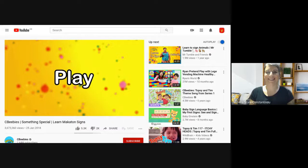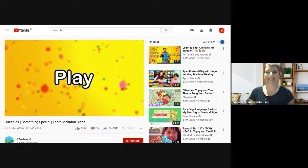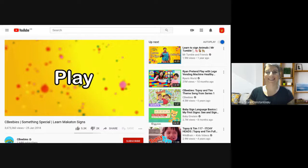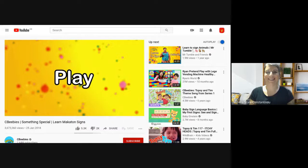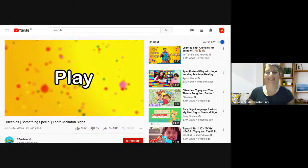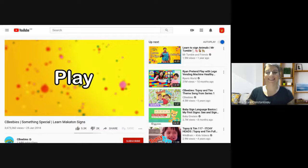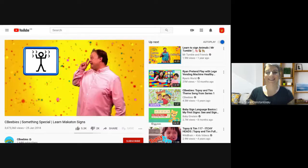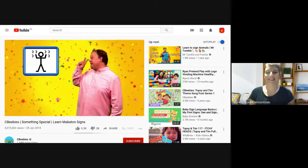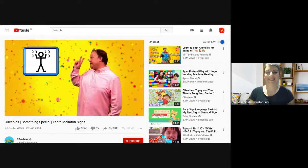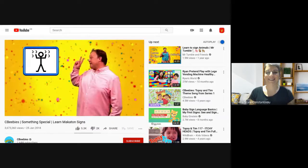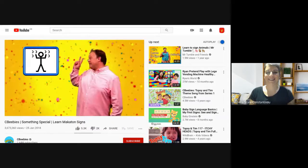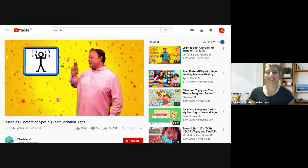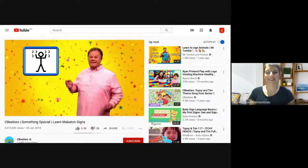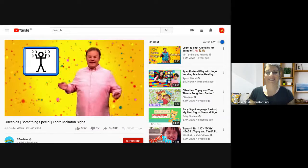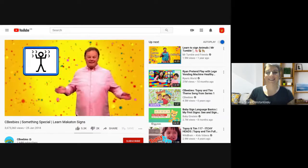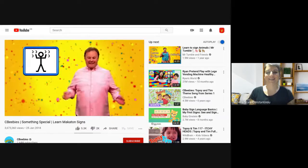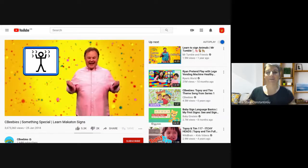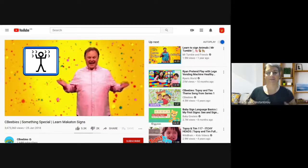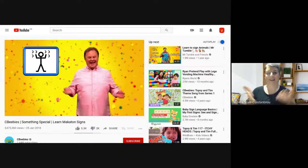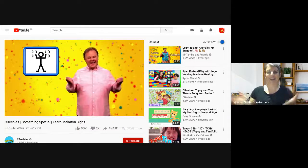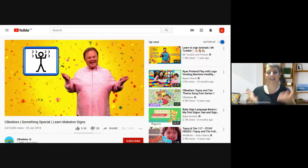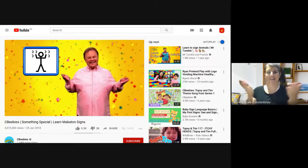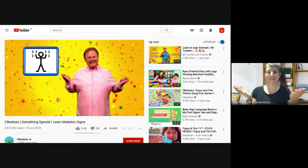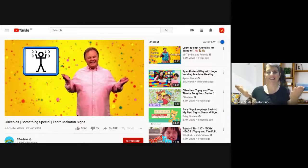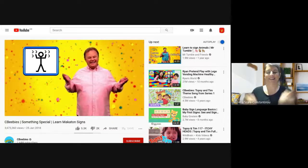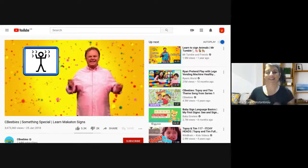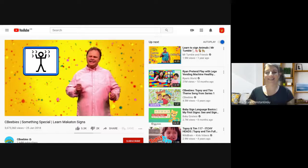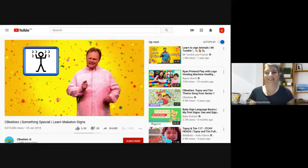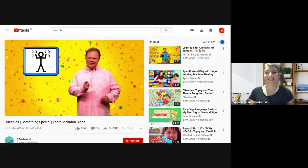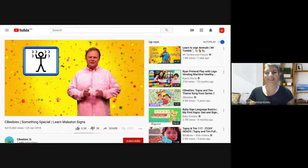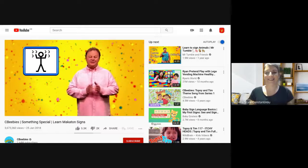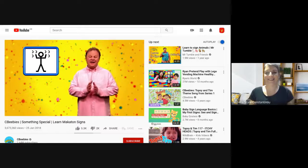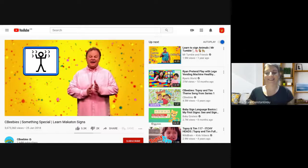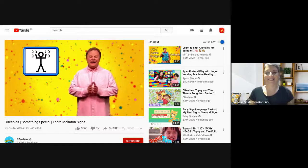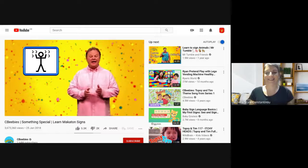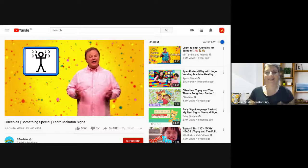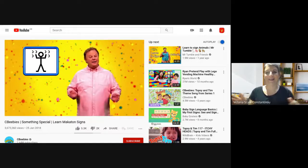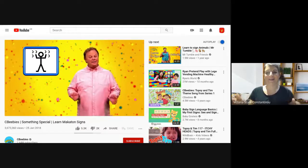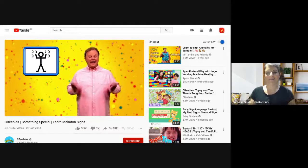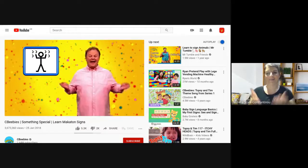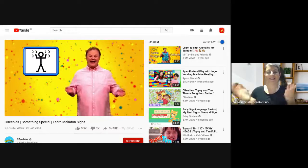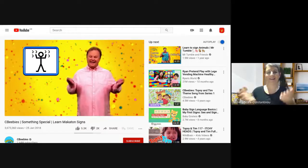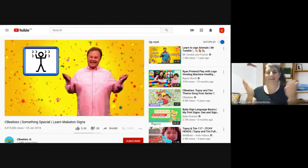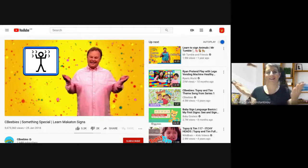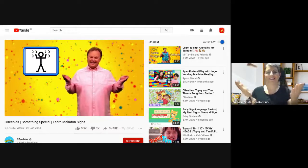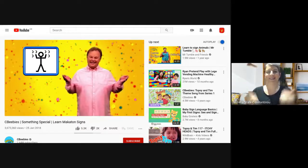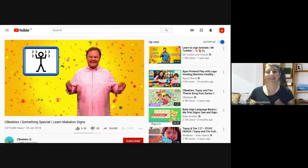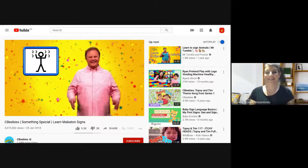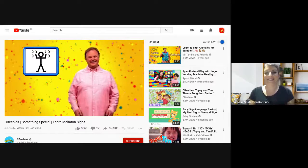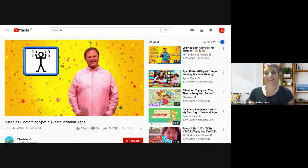Play. Look. Play. You sign.